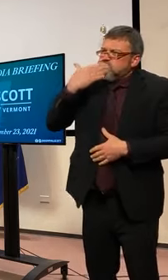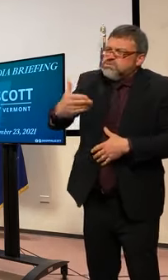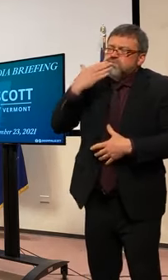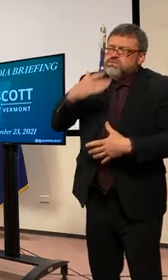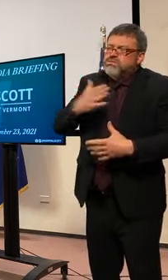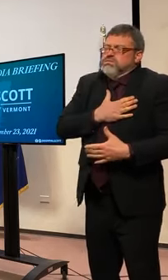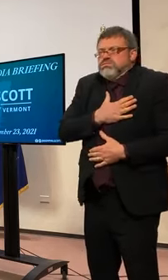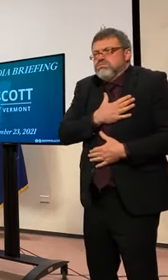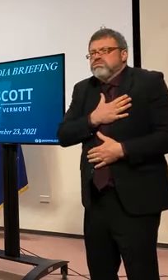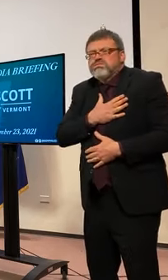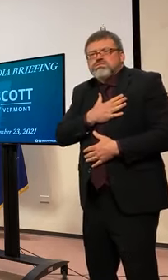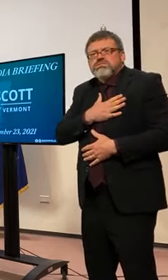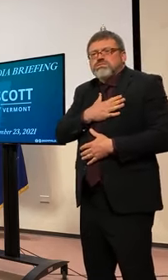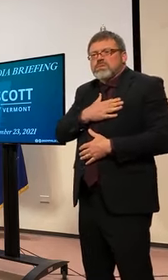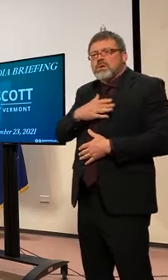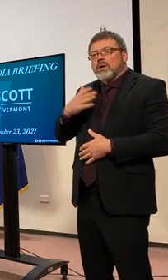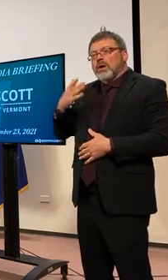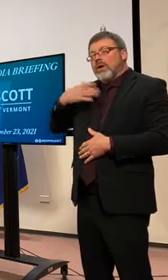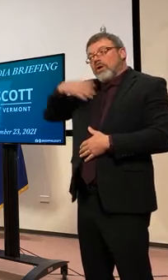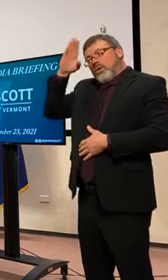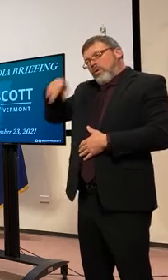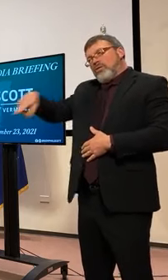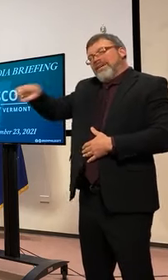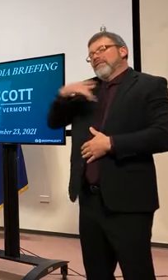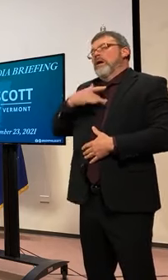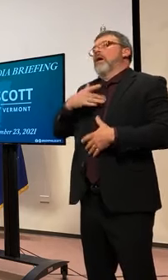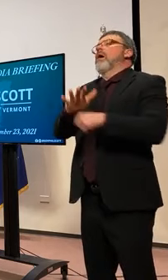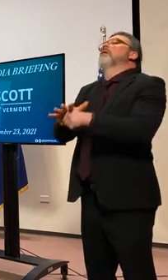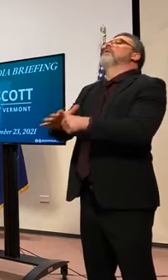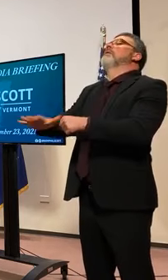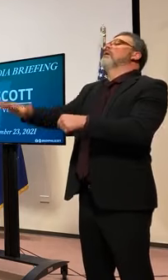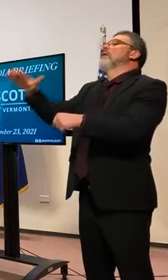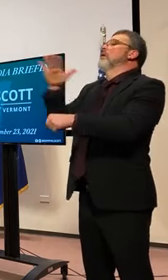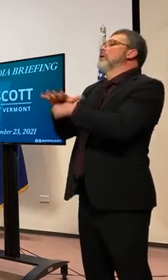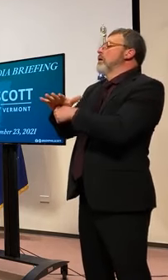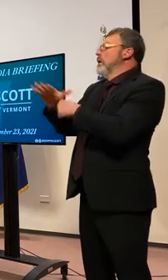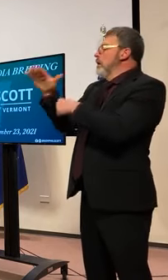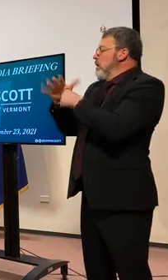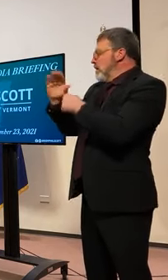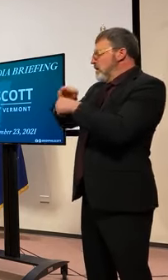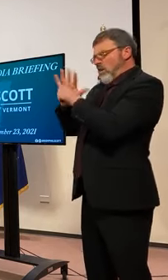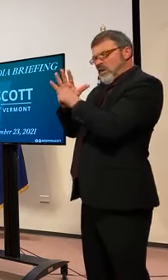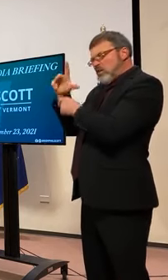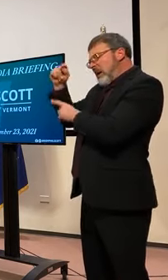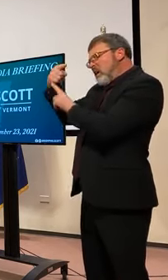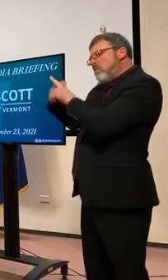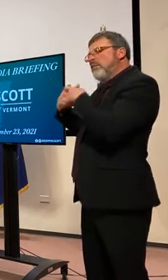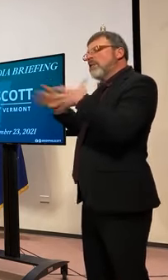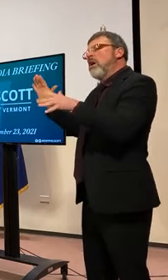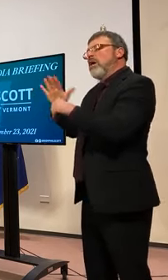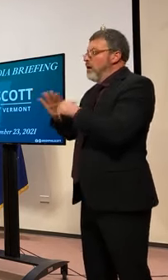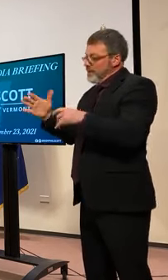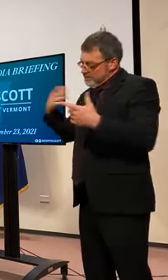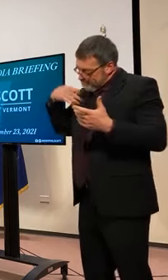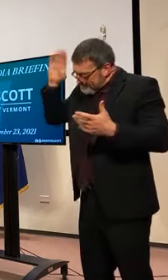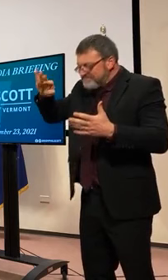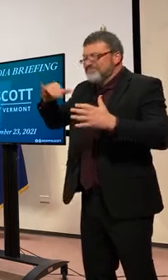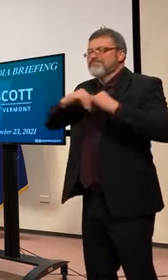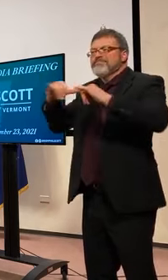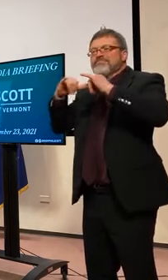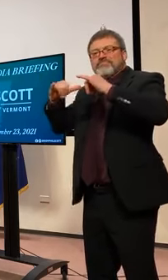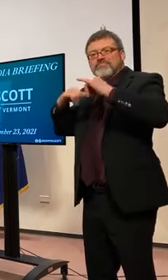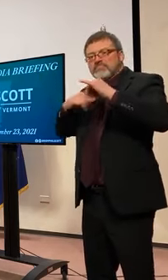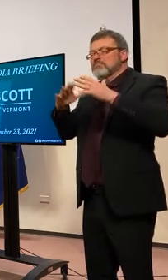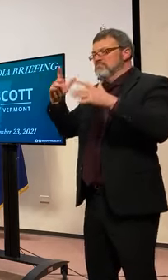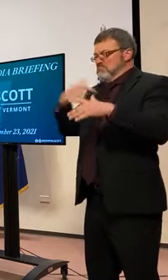COVID, but unfortunately, it's going to be with us for quite some time, just like other viruses like the flu.